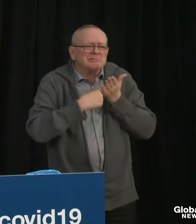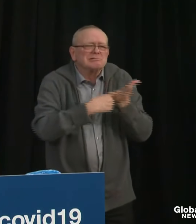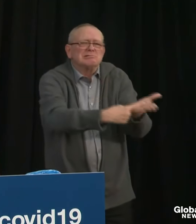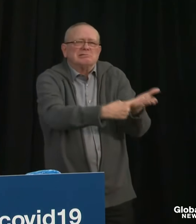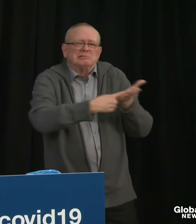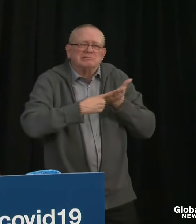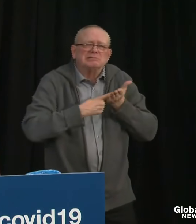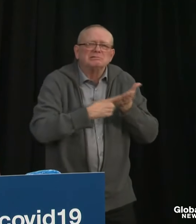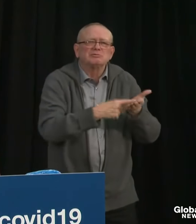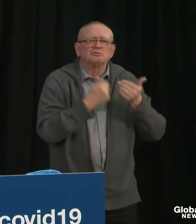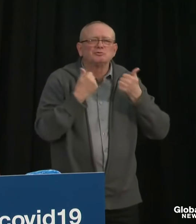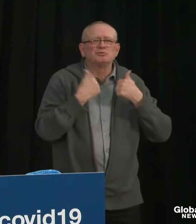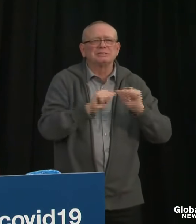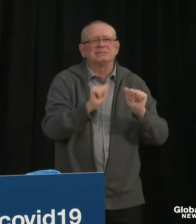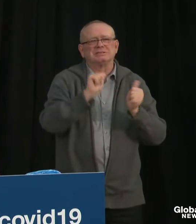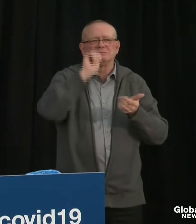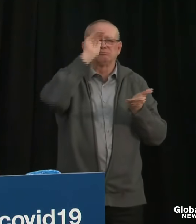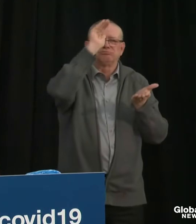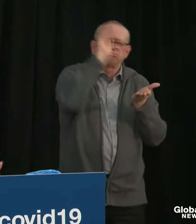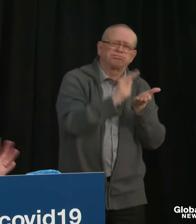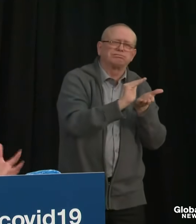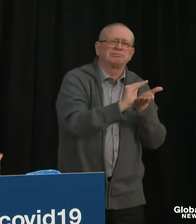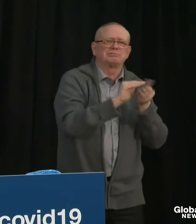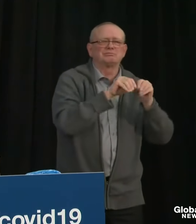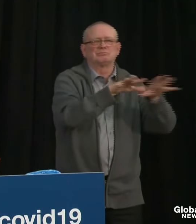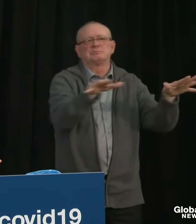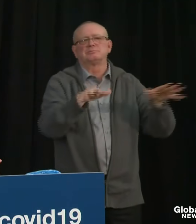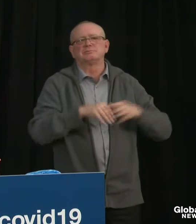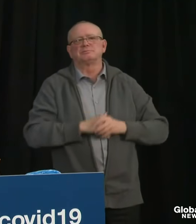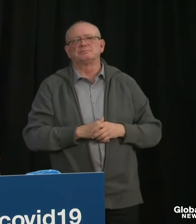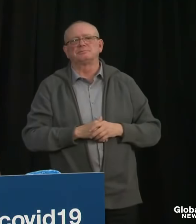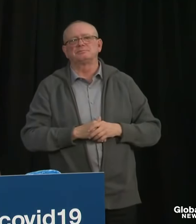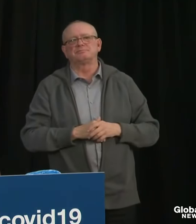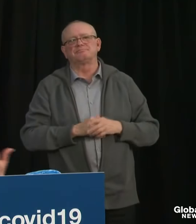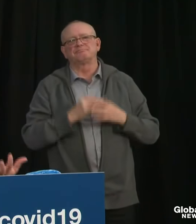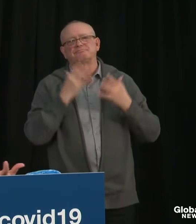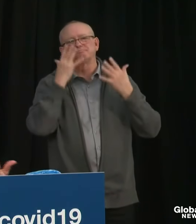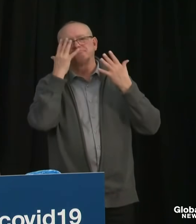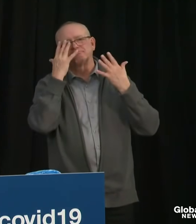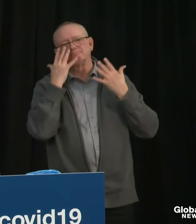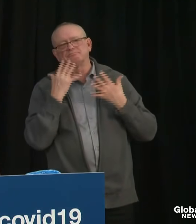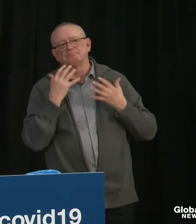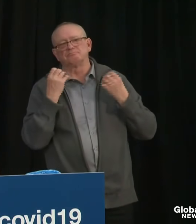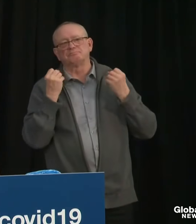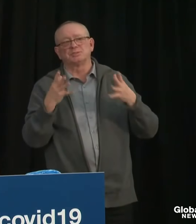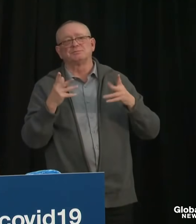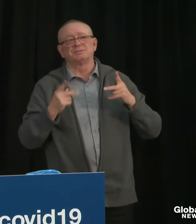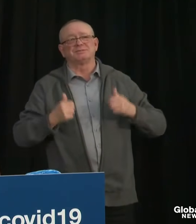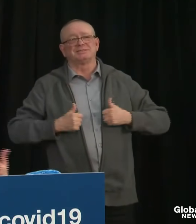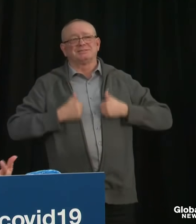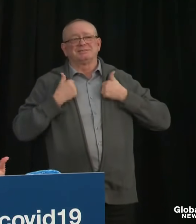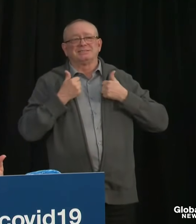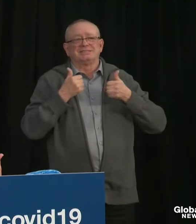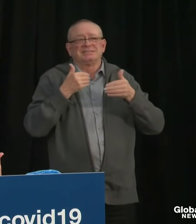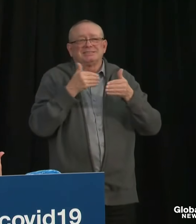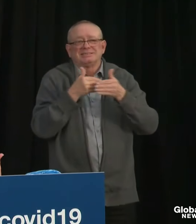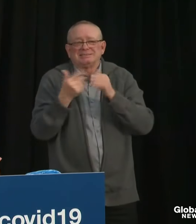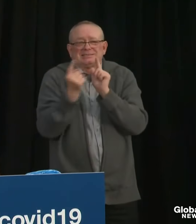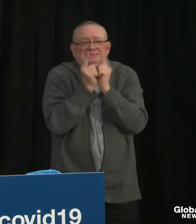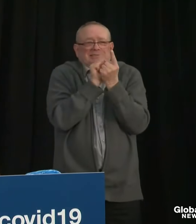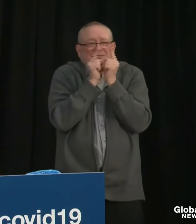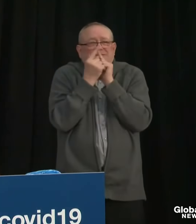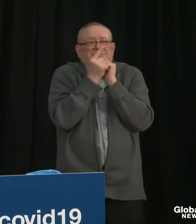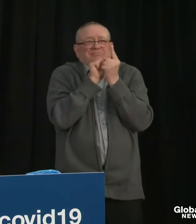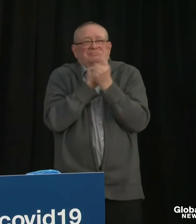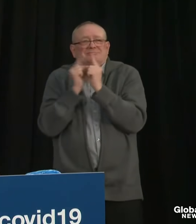for the most part. Unfortunately, when you have many people living together, and we see this again in long-term care and supportive living, when